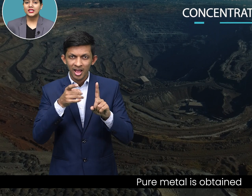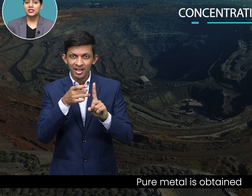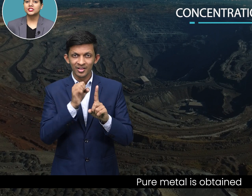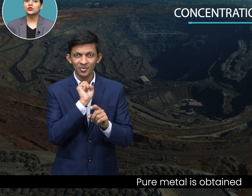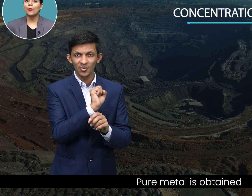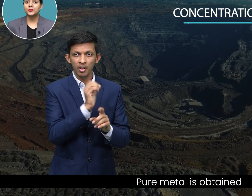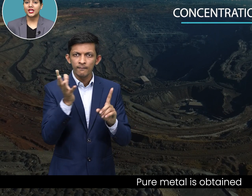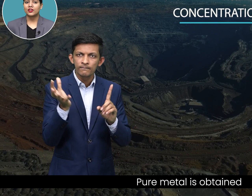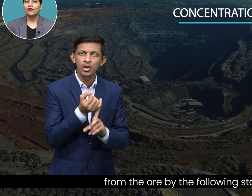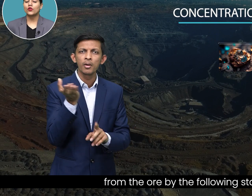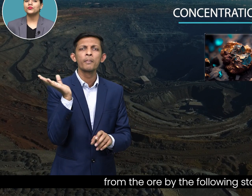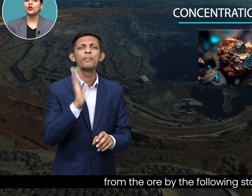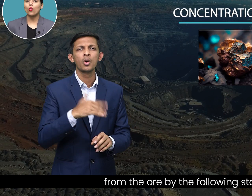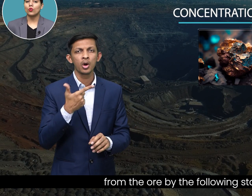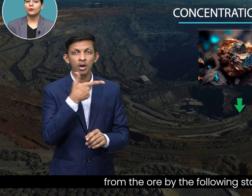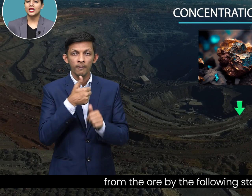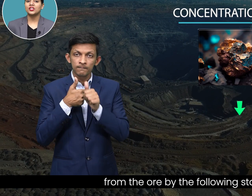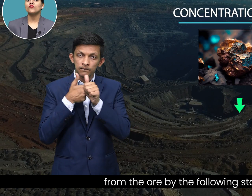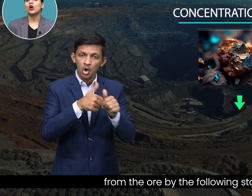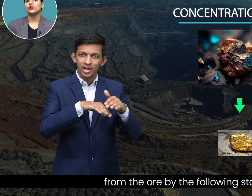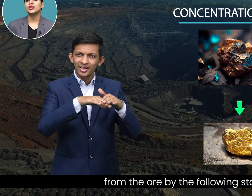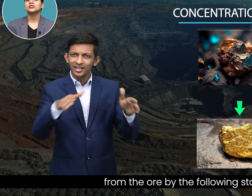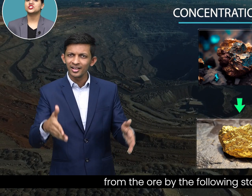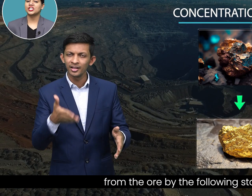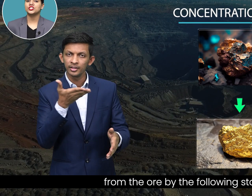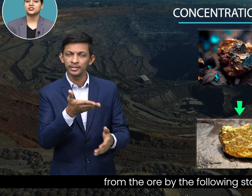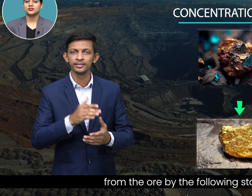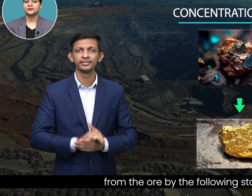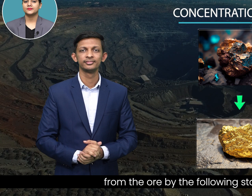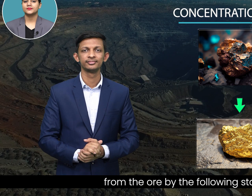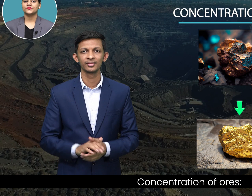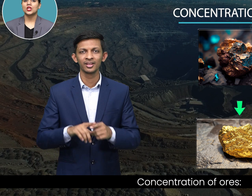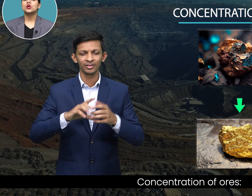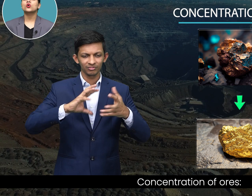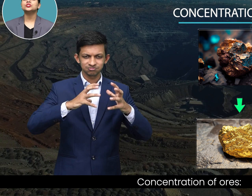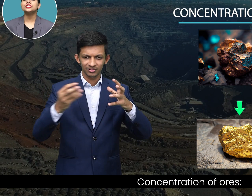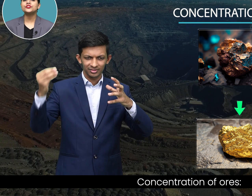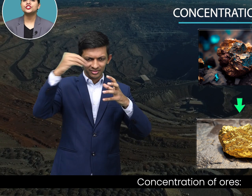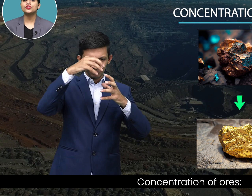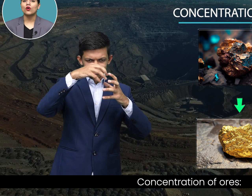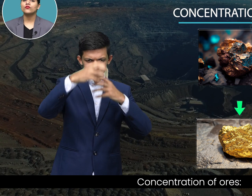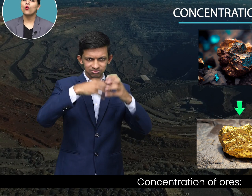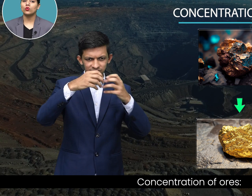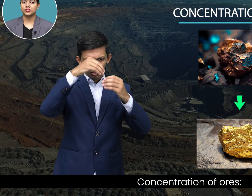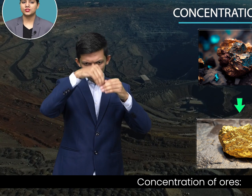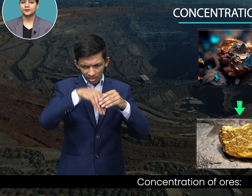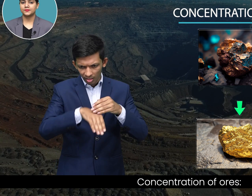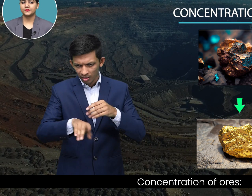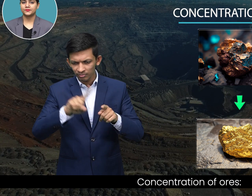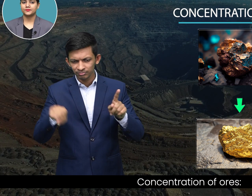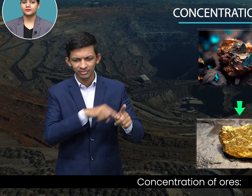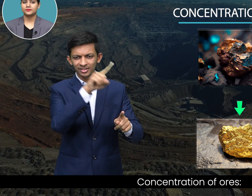Pure metal is obtained from the ore by the following stages. Concentration of